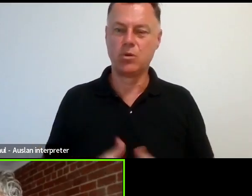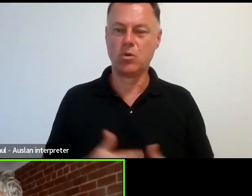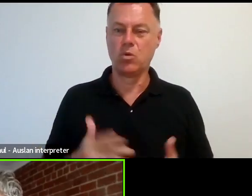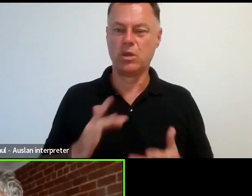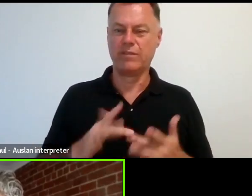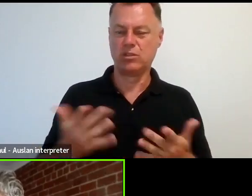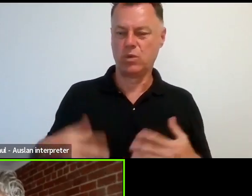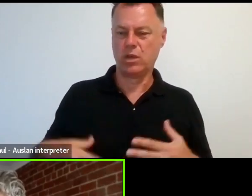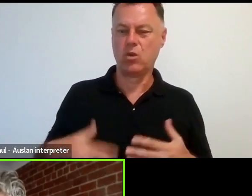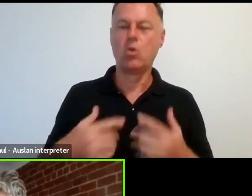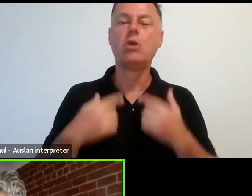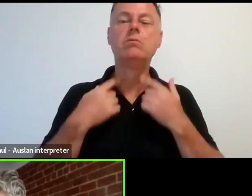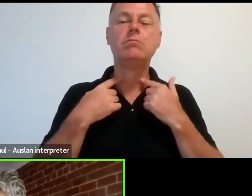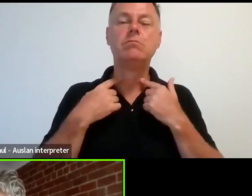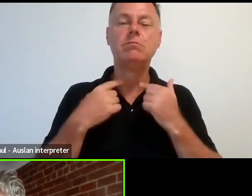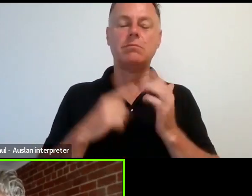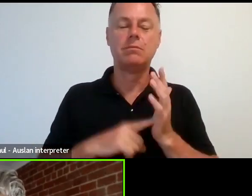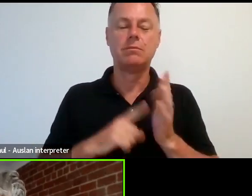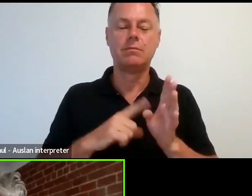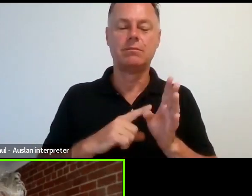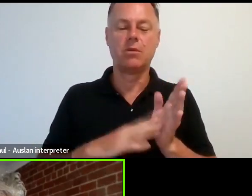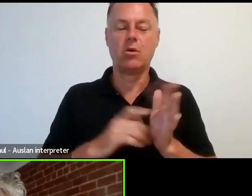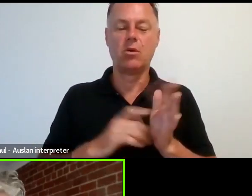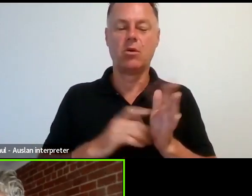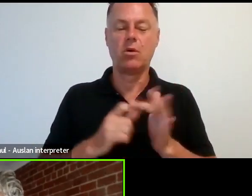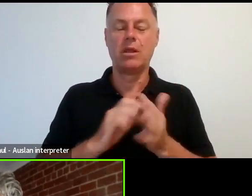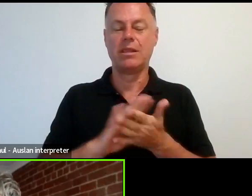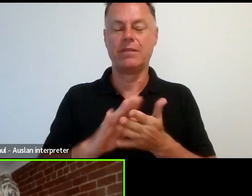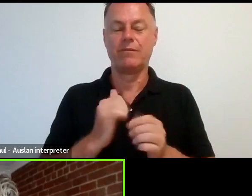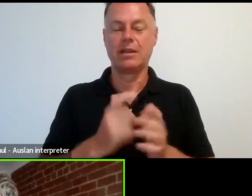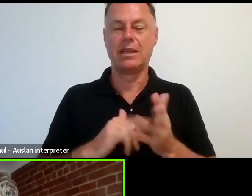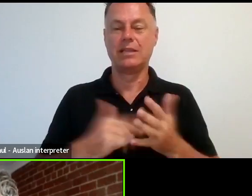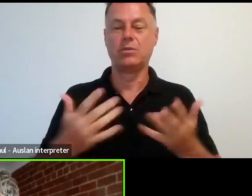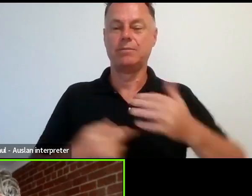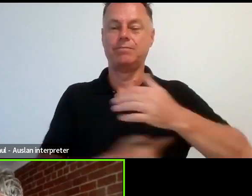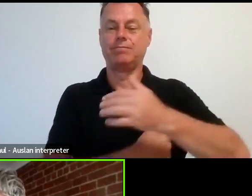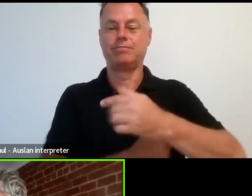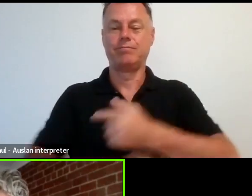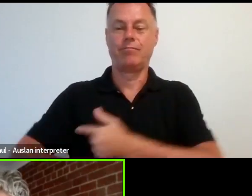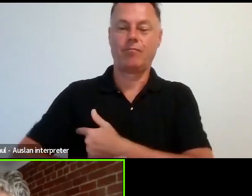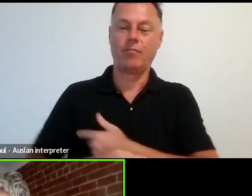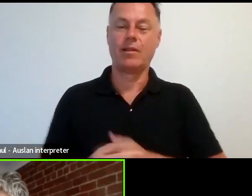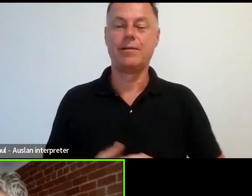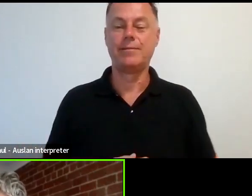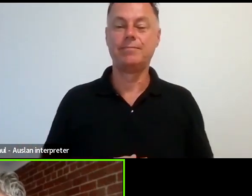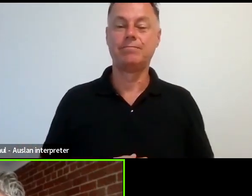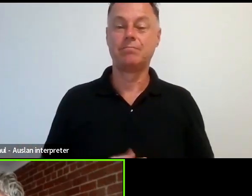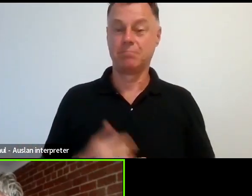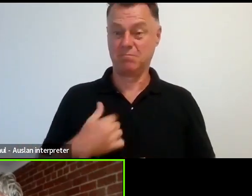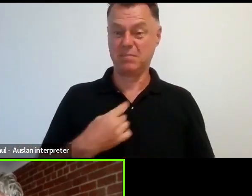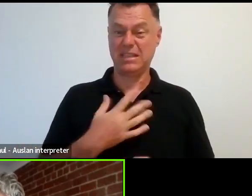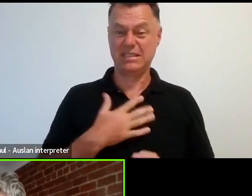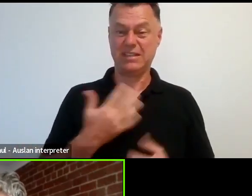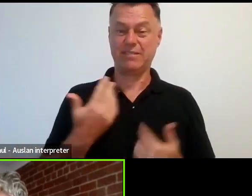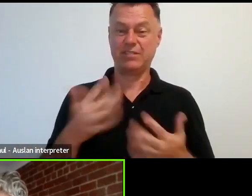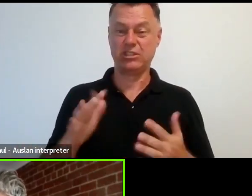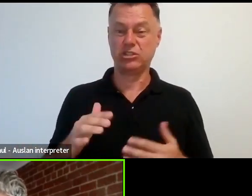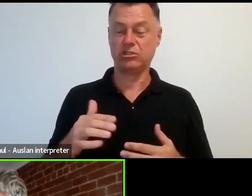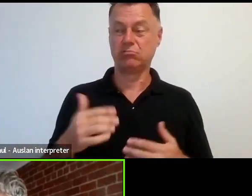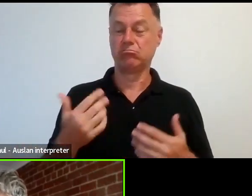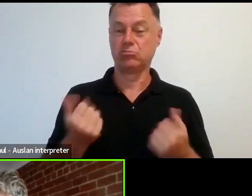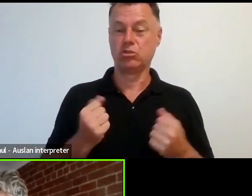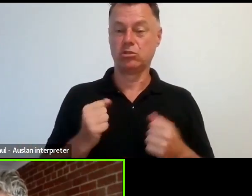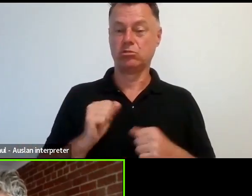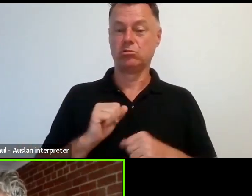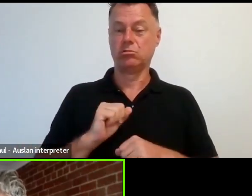the lymph glands in your armpit. I myself certainly had 2 to 3 days of just not feeling the best after